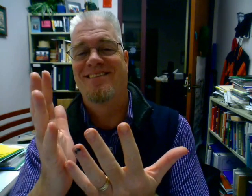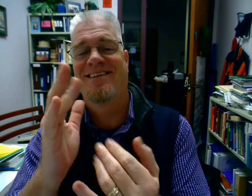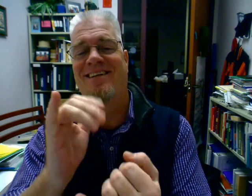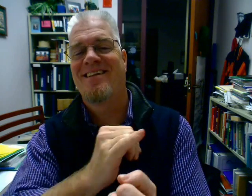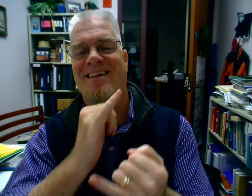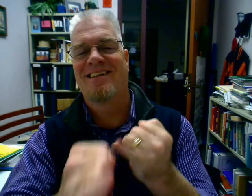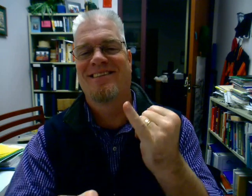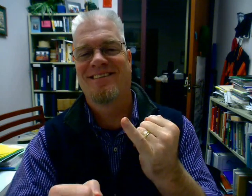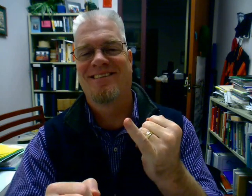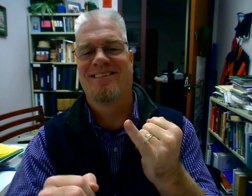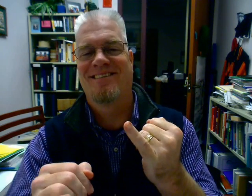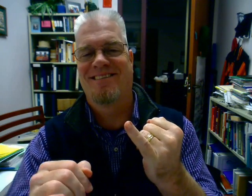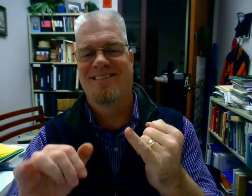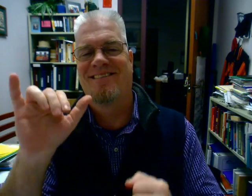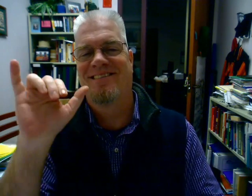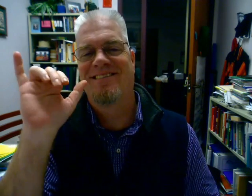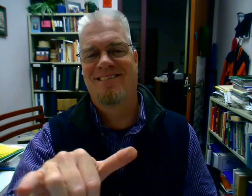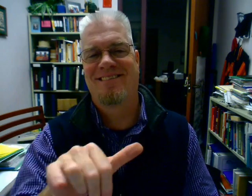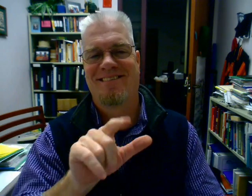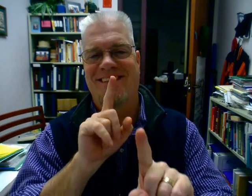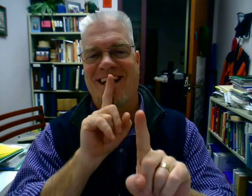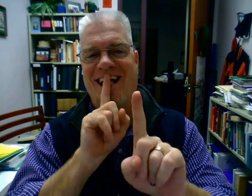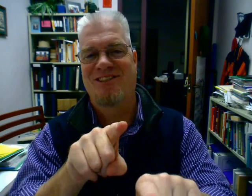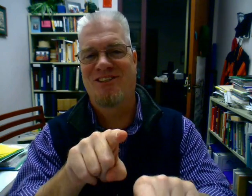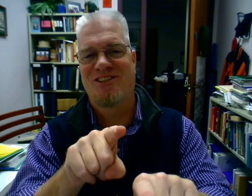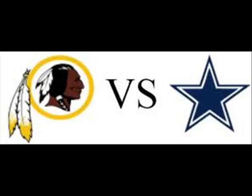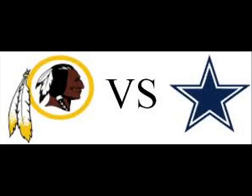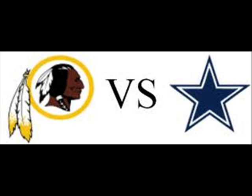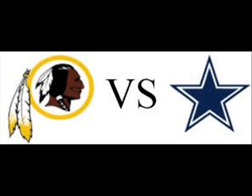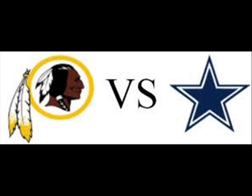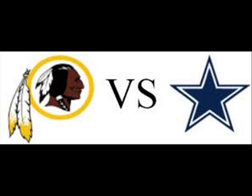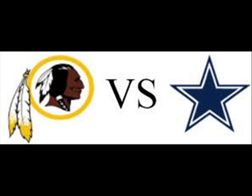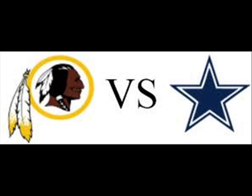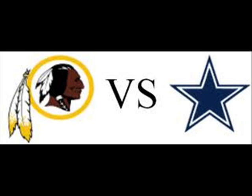Denver Broncos playing host to the New York Jets. Both teams.